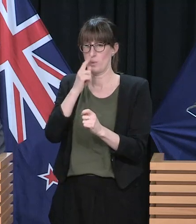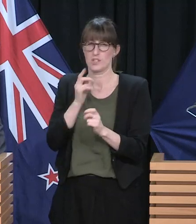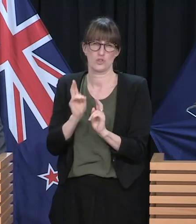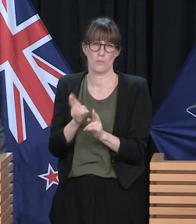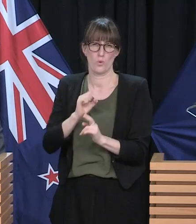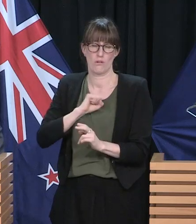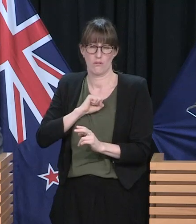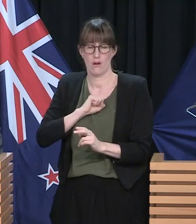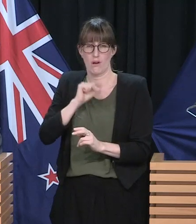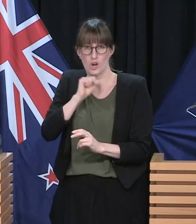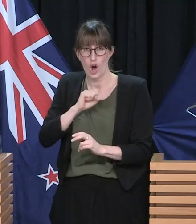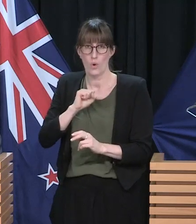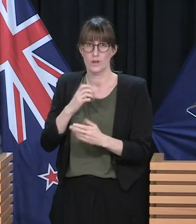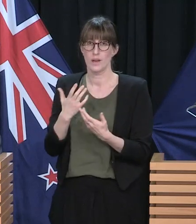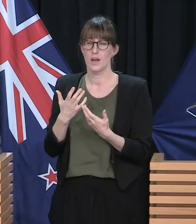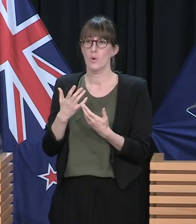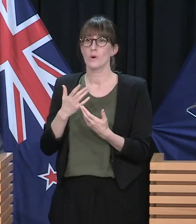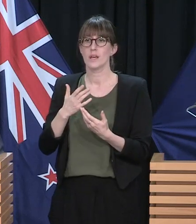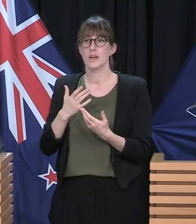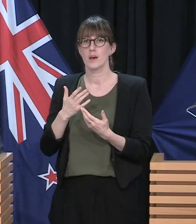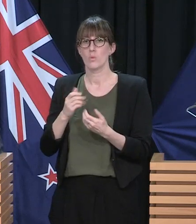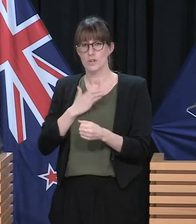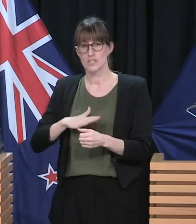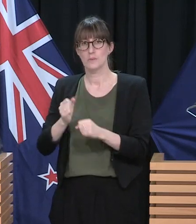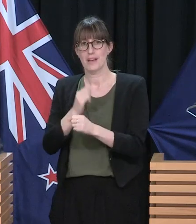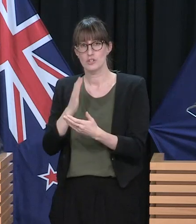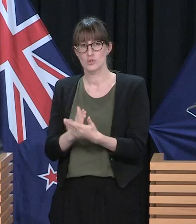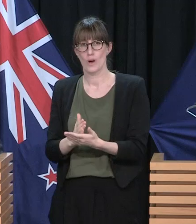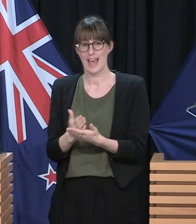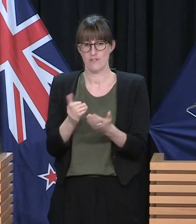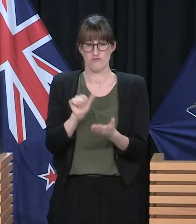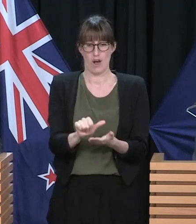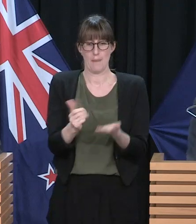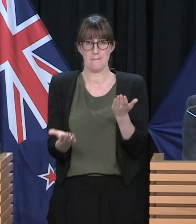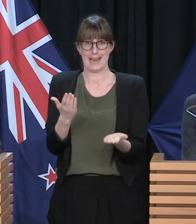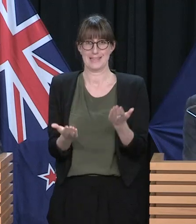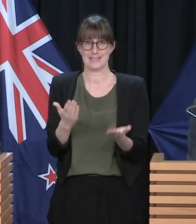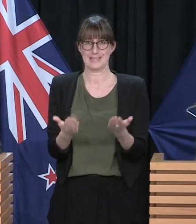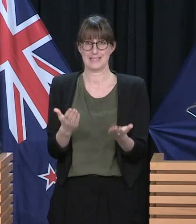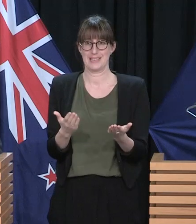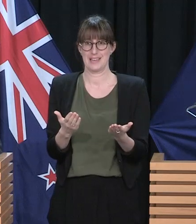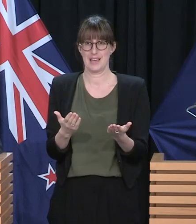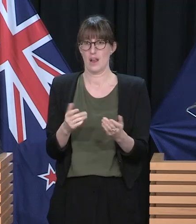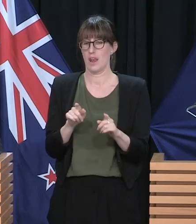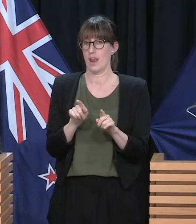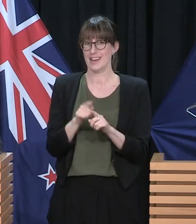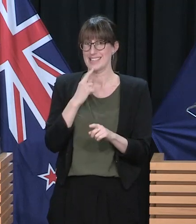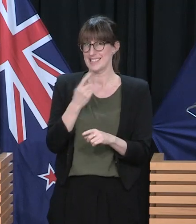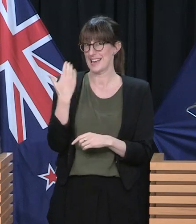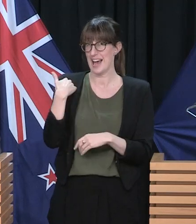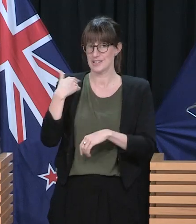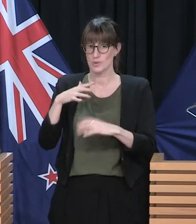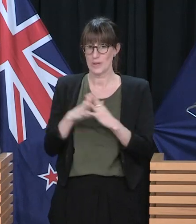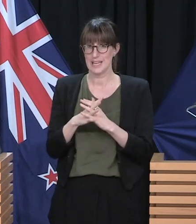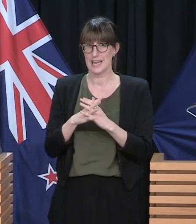testing to ensure that we don't have community transmission. So getting that balance right is important. The balance, as I indicated last week, the balance has